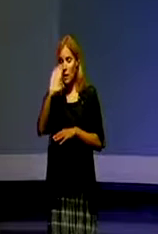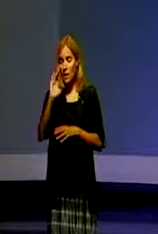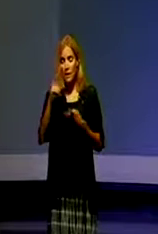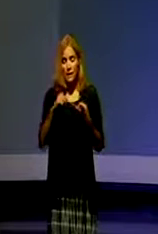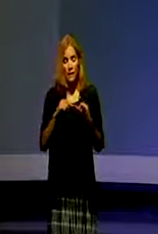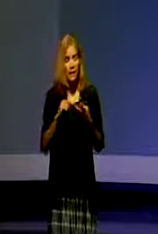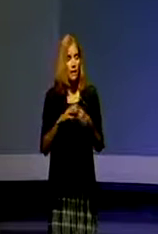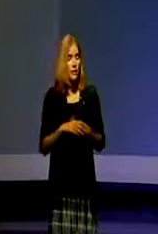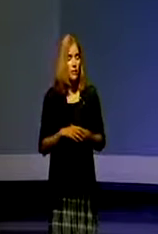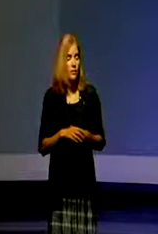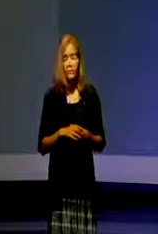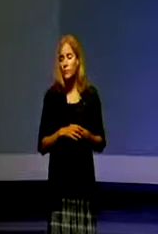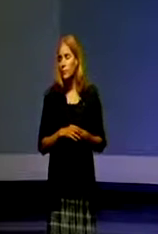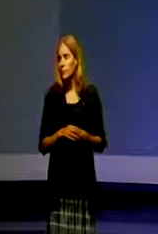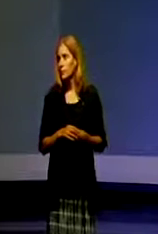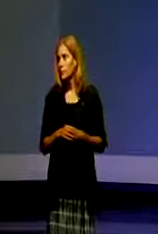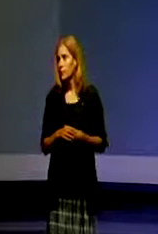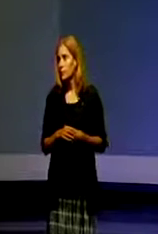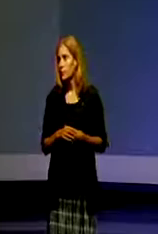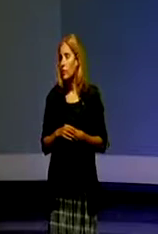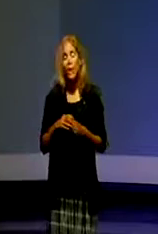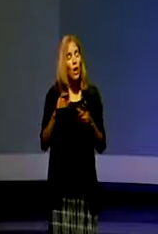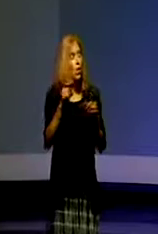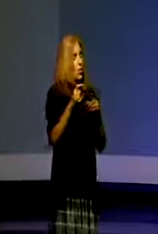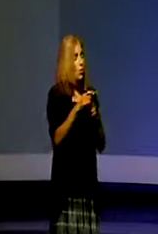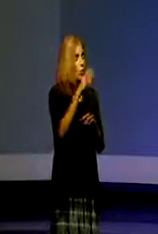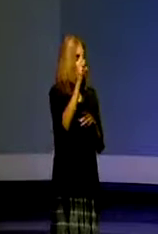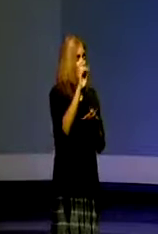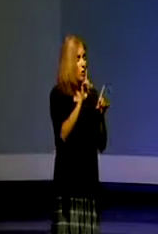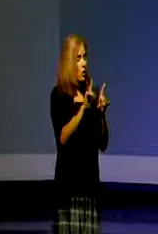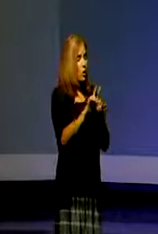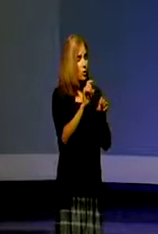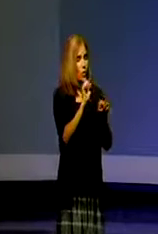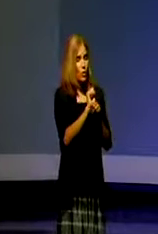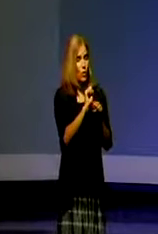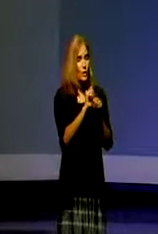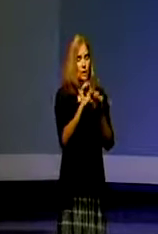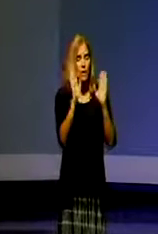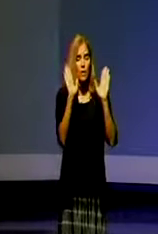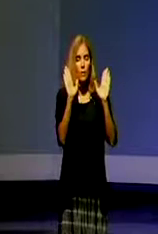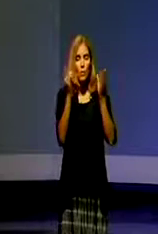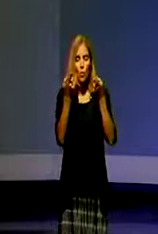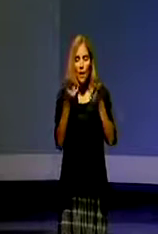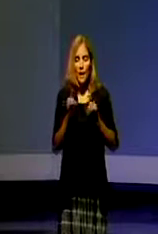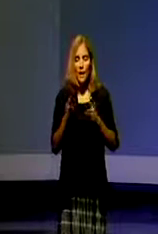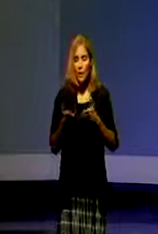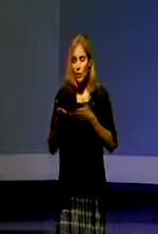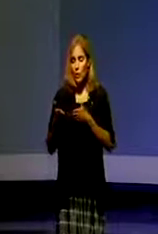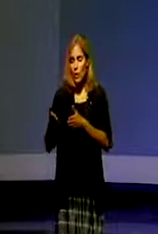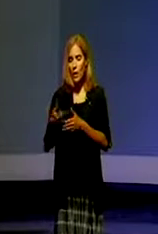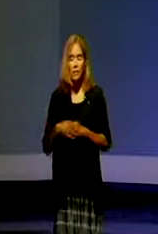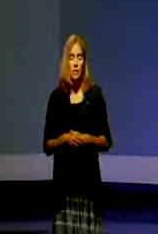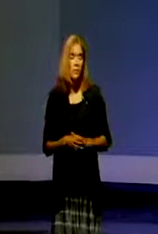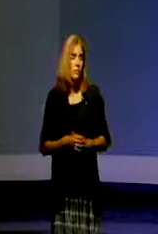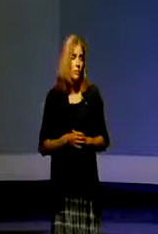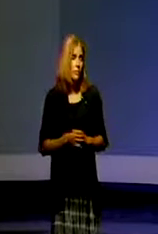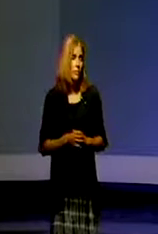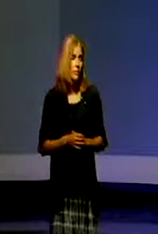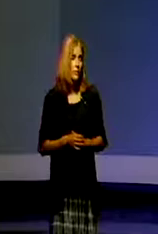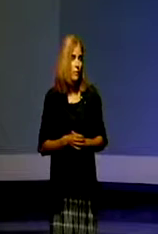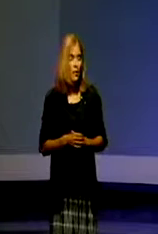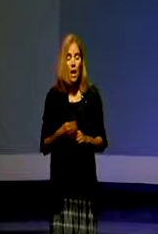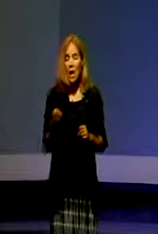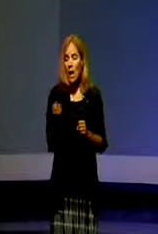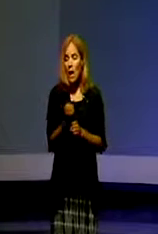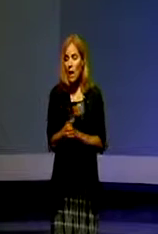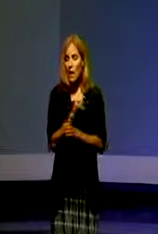Secondly, we see this truth in this parable, that the Word of God also works in miraculous ways. I love this